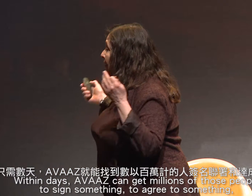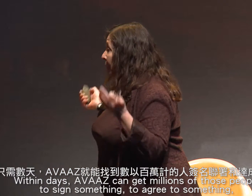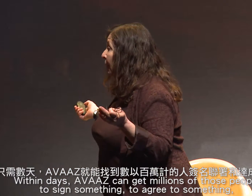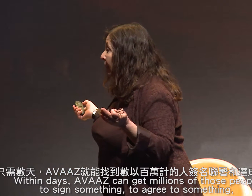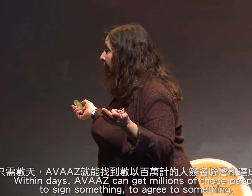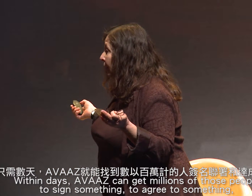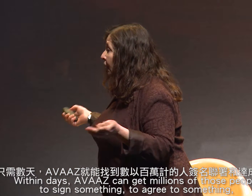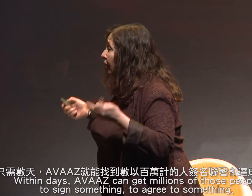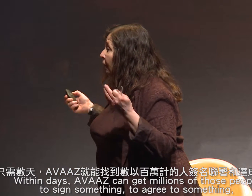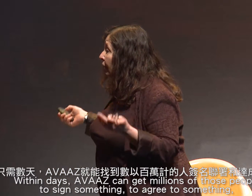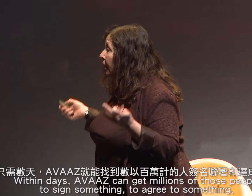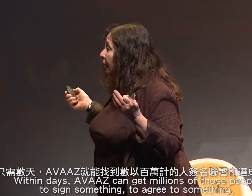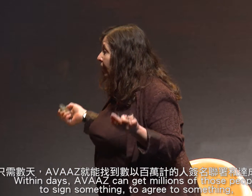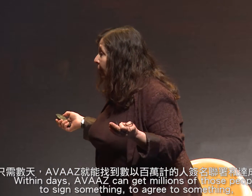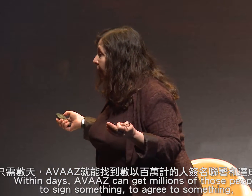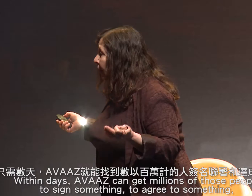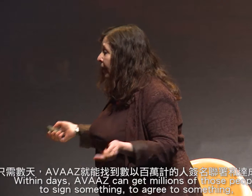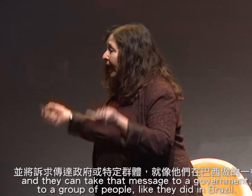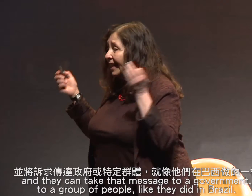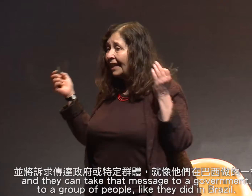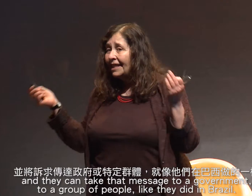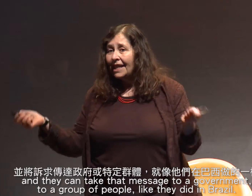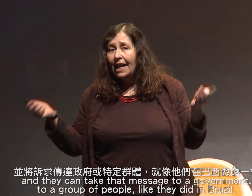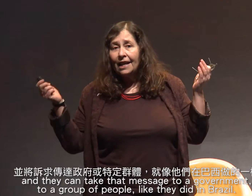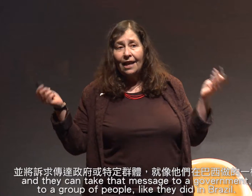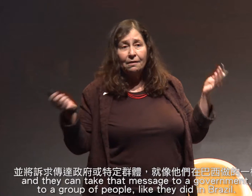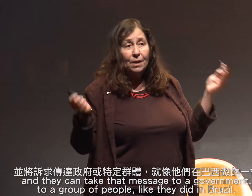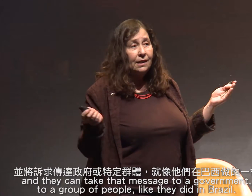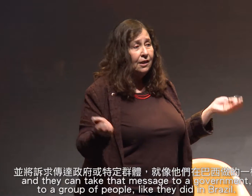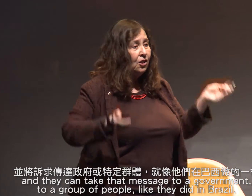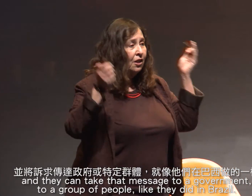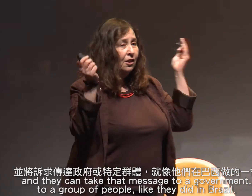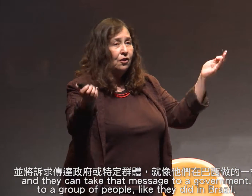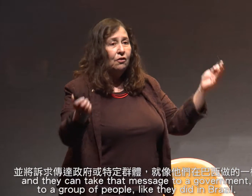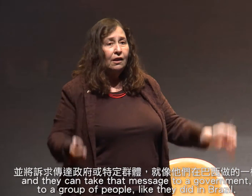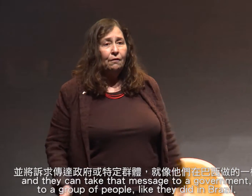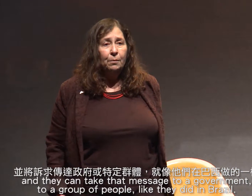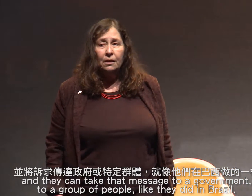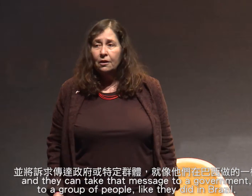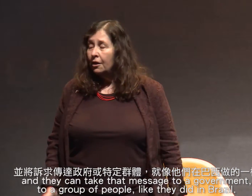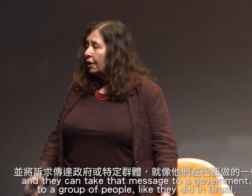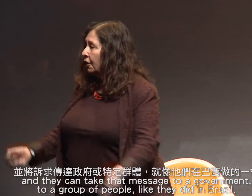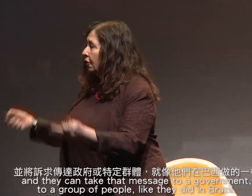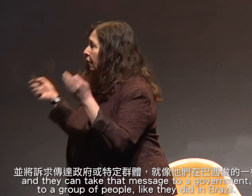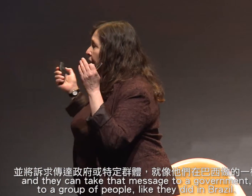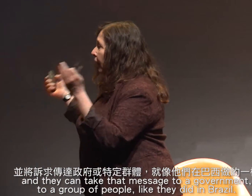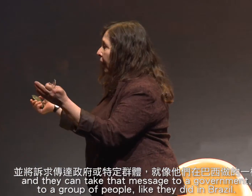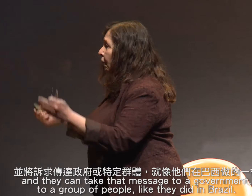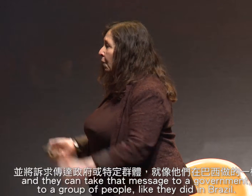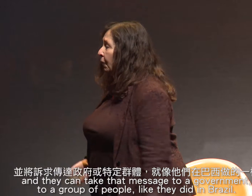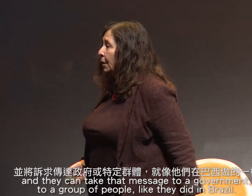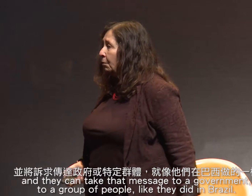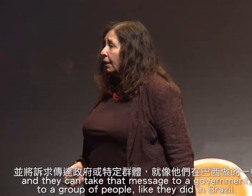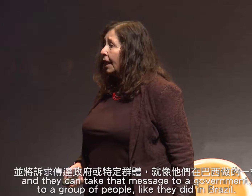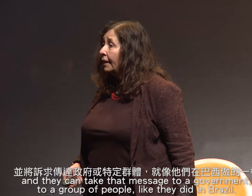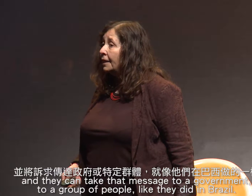sign something, to agree to something, and they can take that message to a government, to a